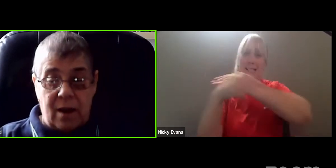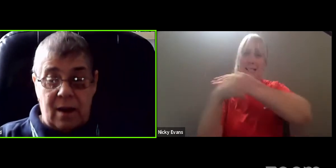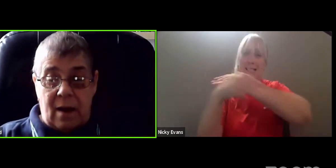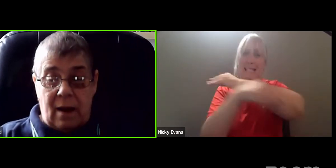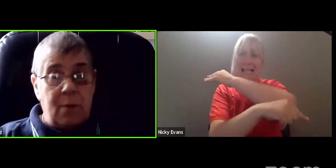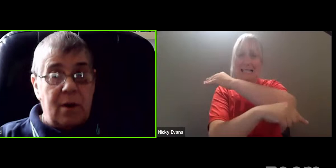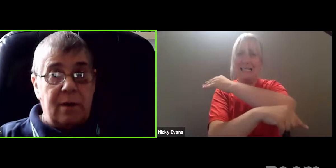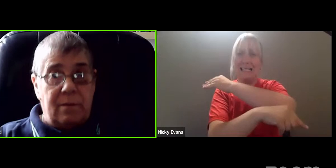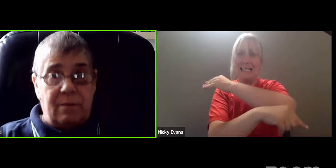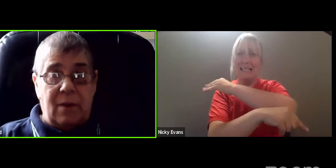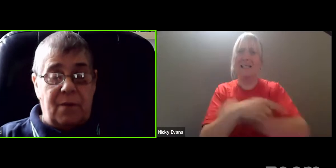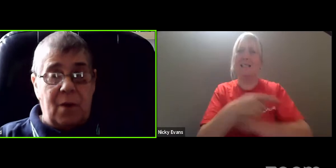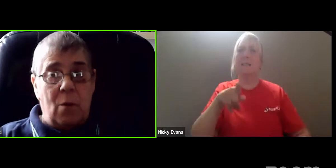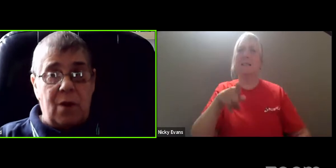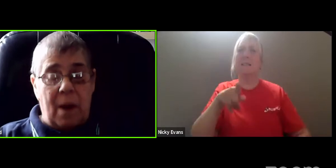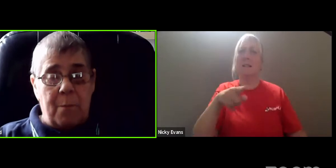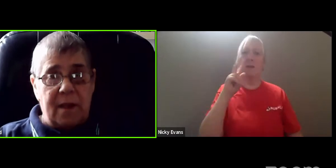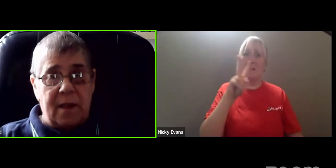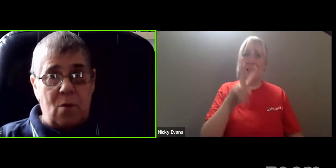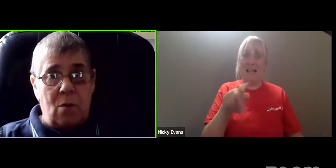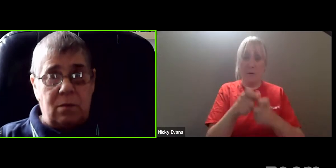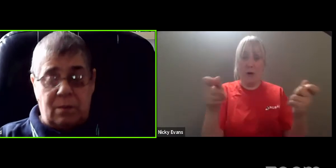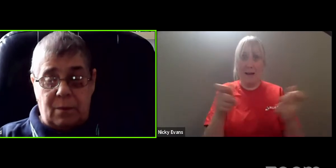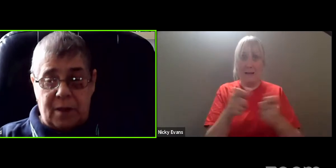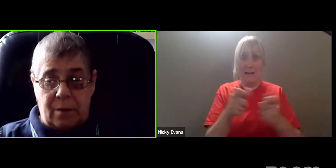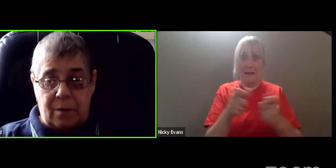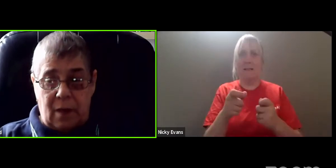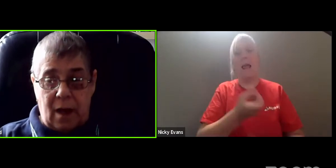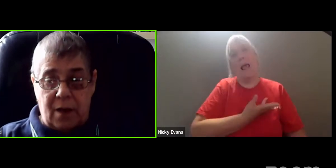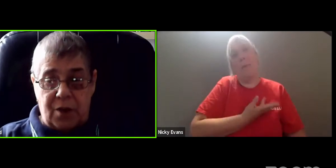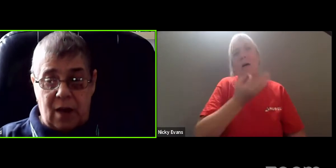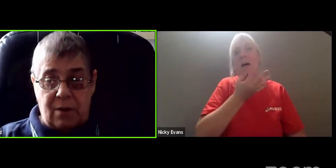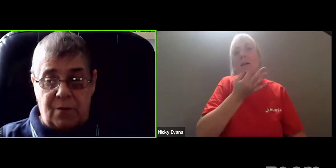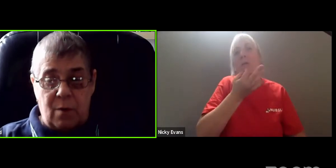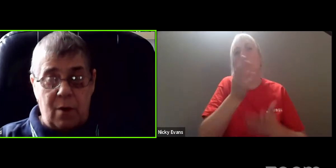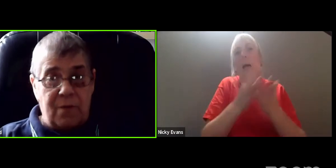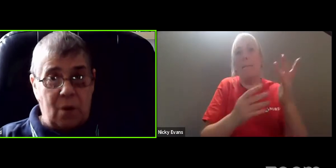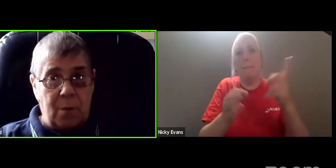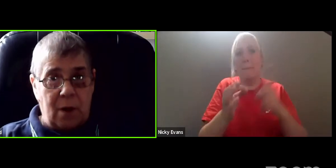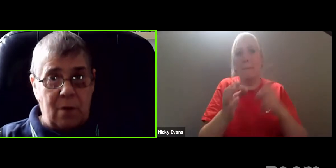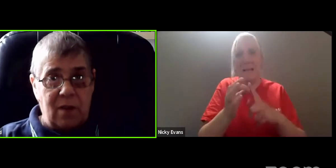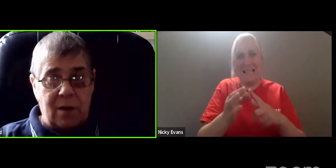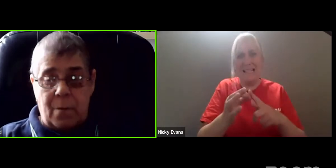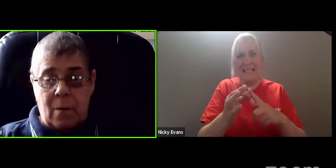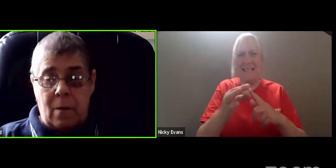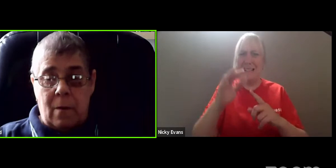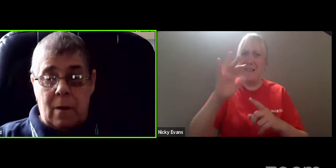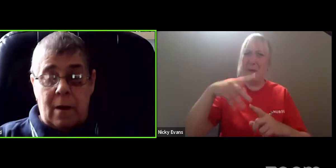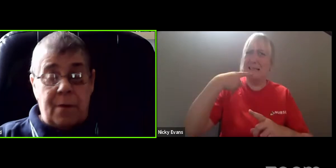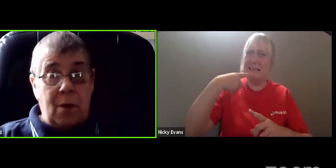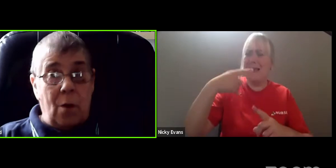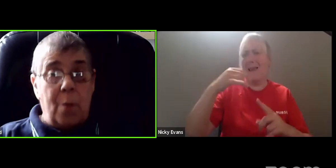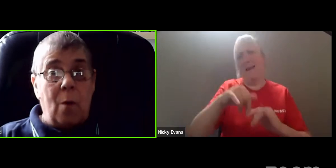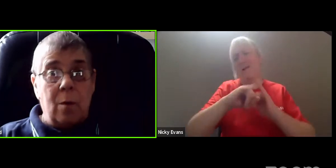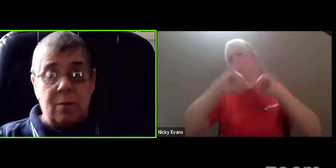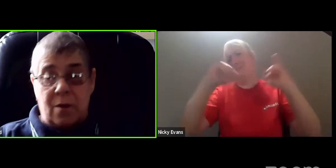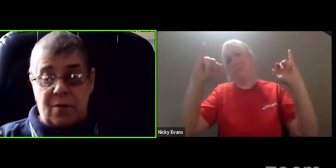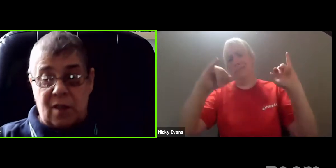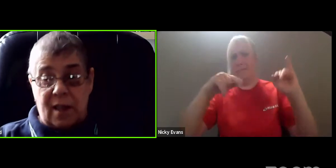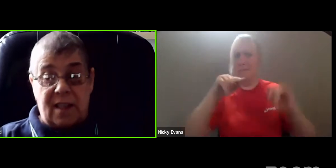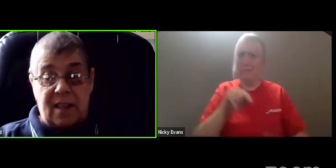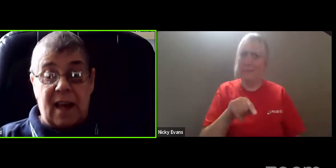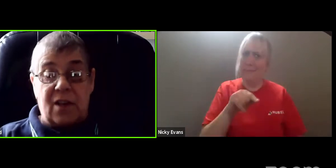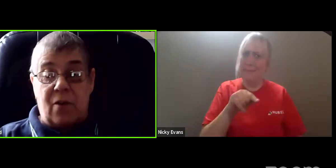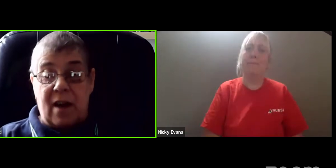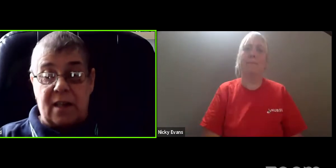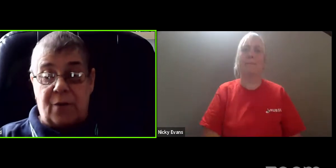press, Labour and a few other MPs have all been shouting from the rooftops over this. The other problems,